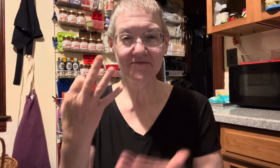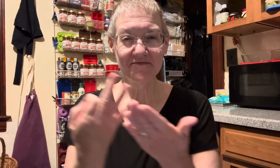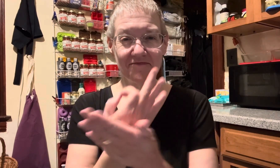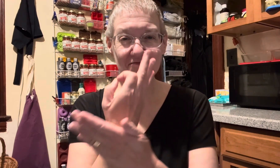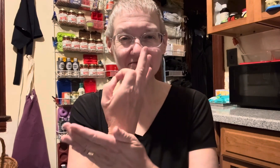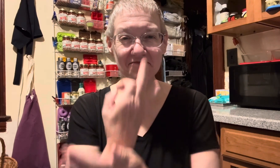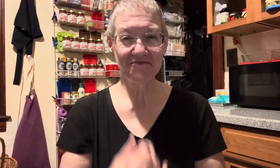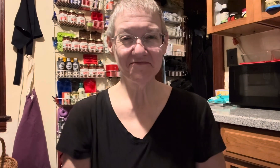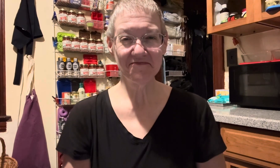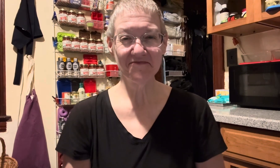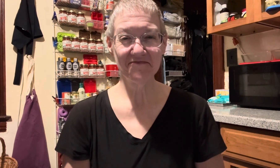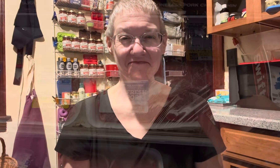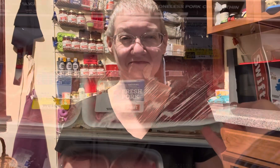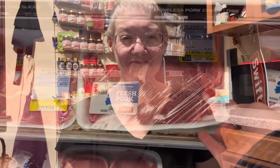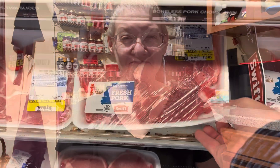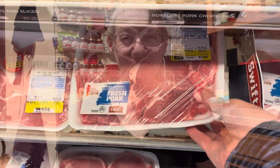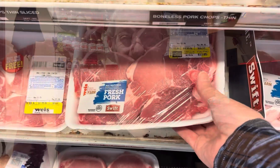pork chops.